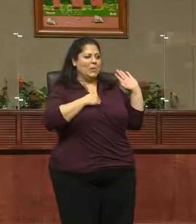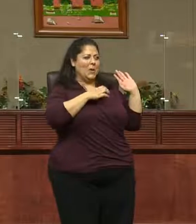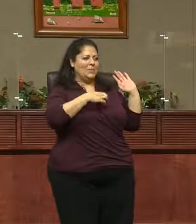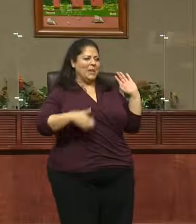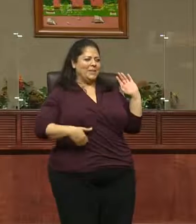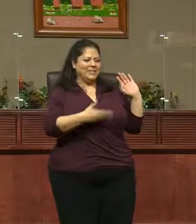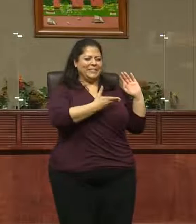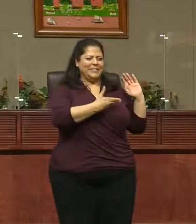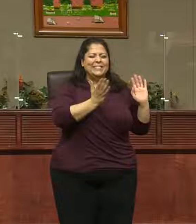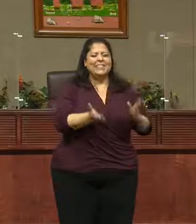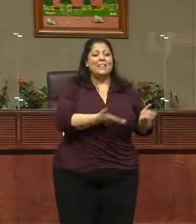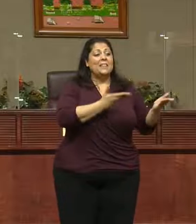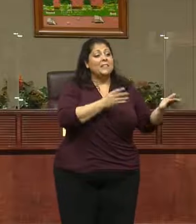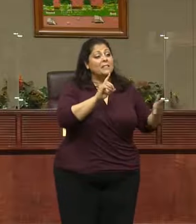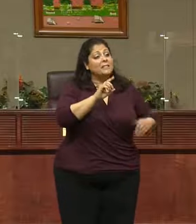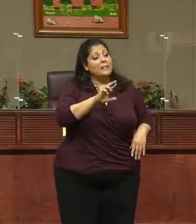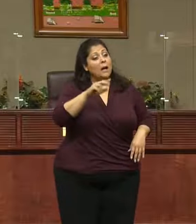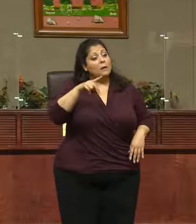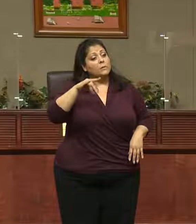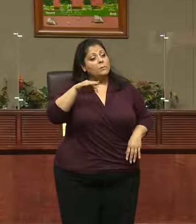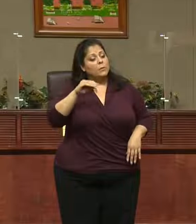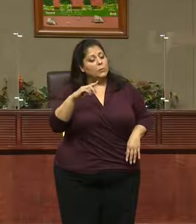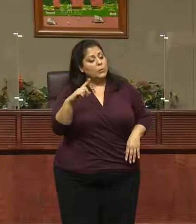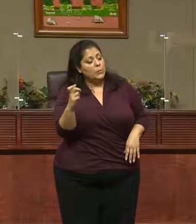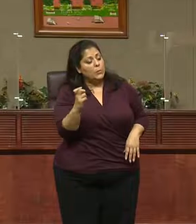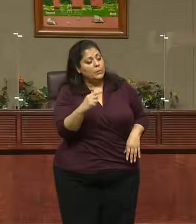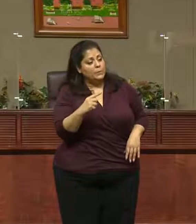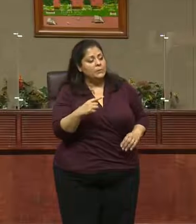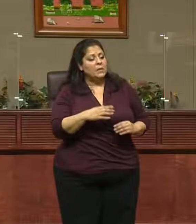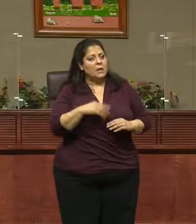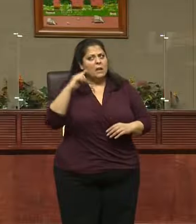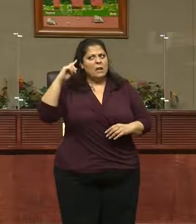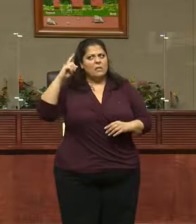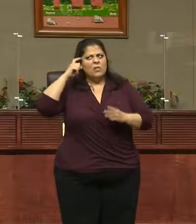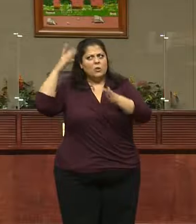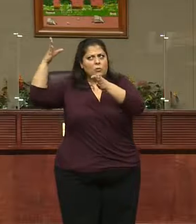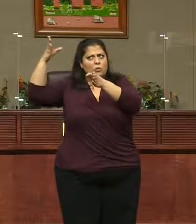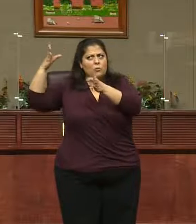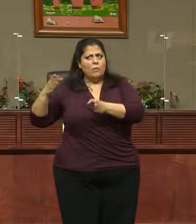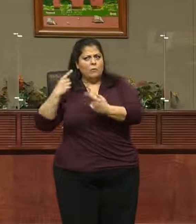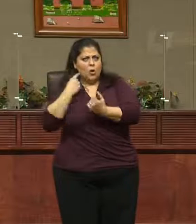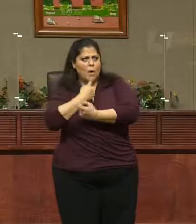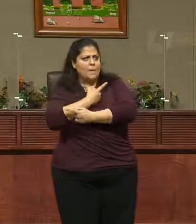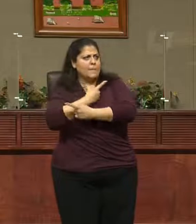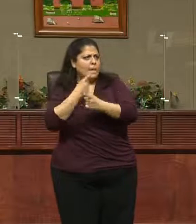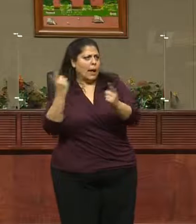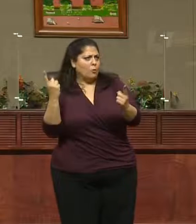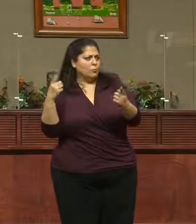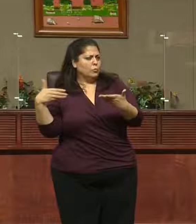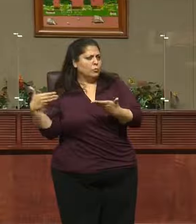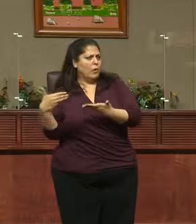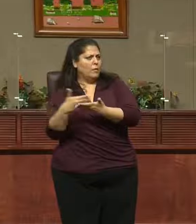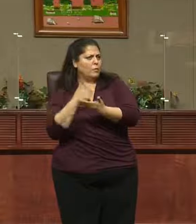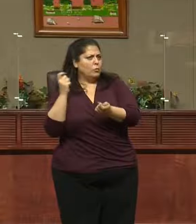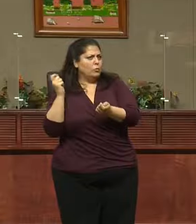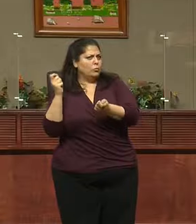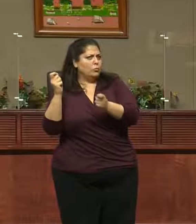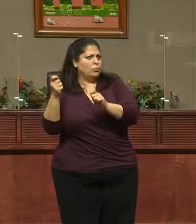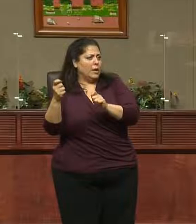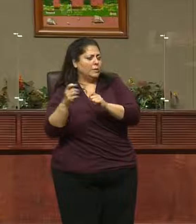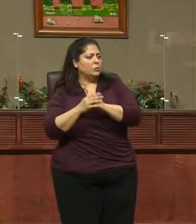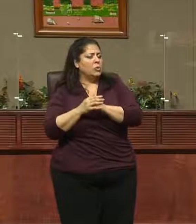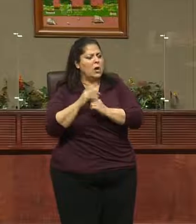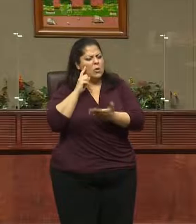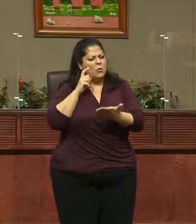Dr. Pino, I'm wondering, after the governor made his announcement today on things changing, one of the things I saw a lot of people say